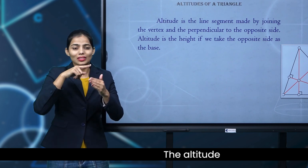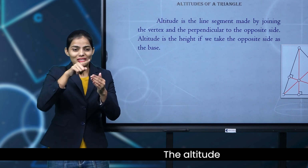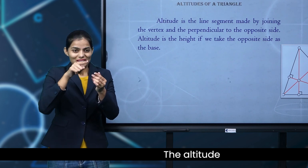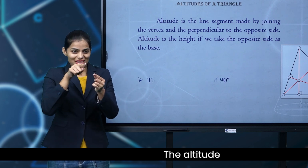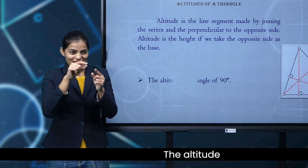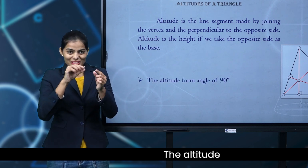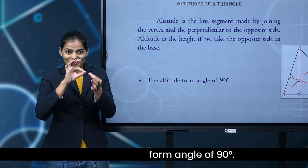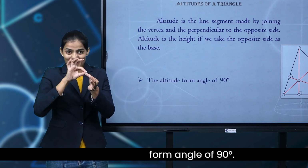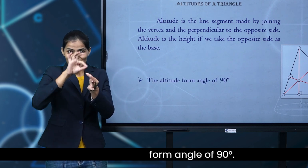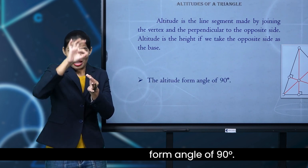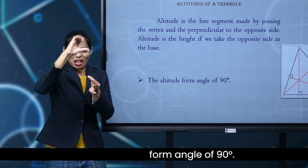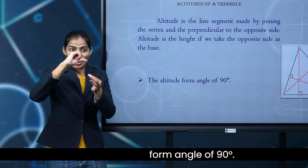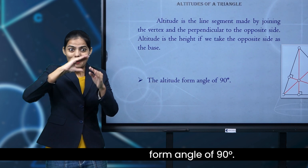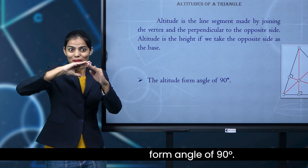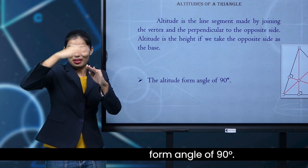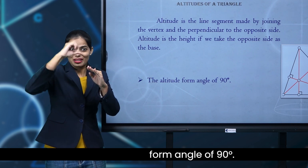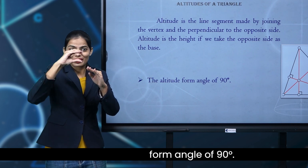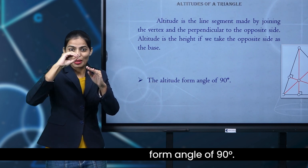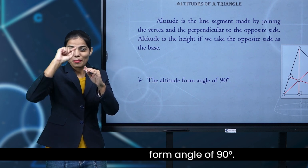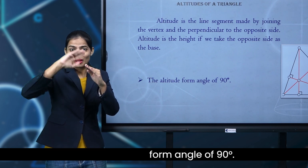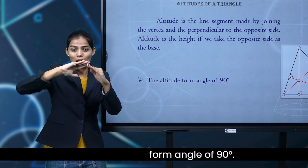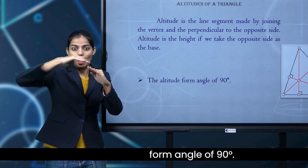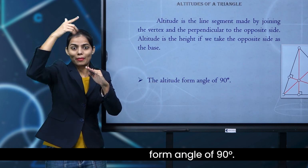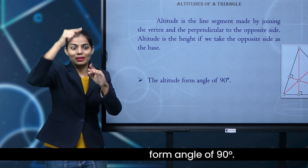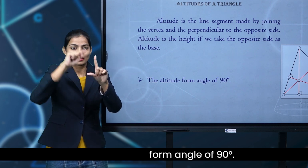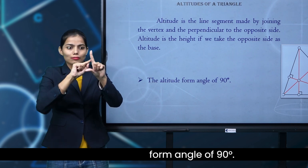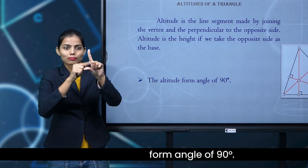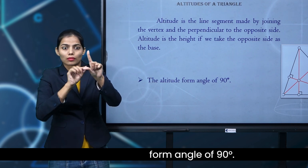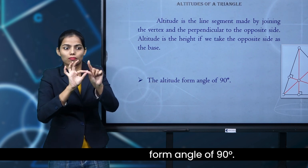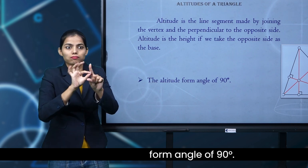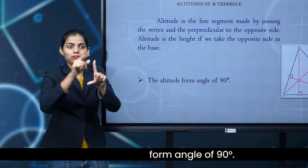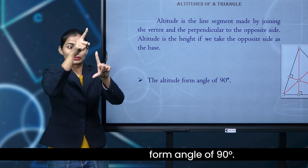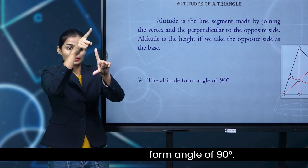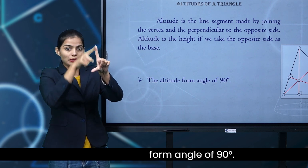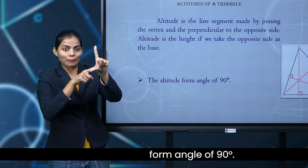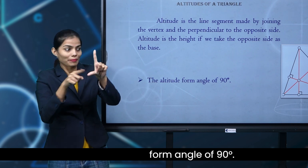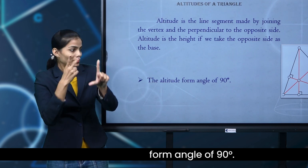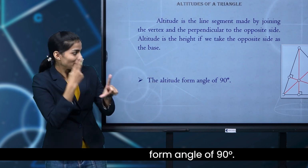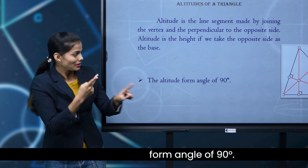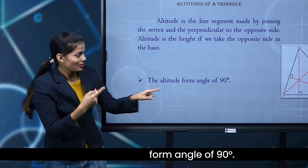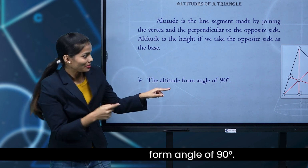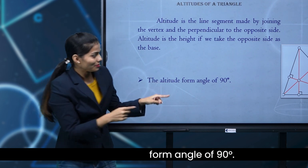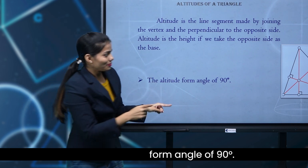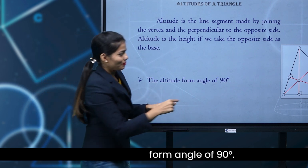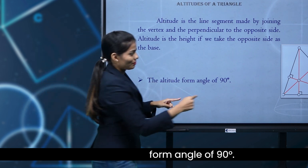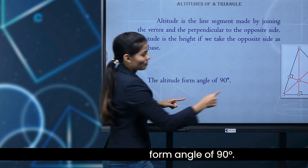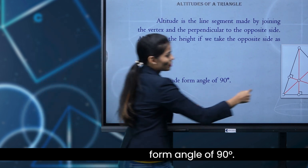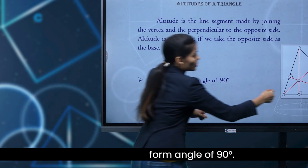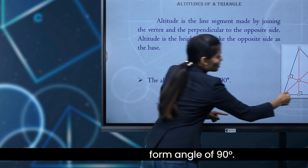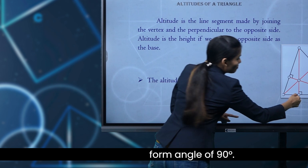The altitude form angle of 90 degree.